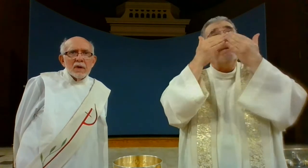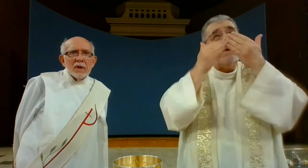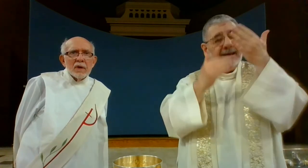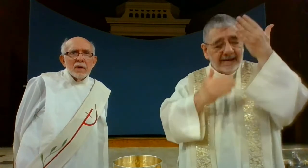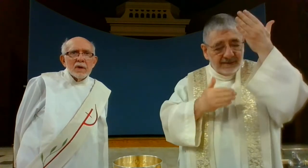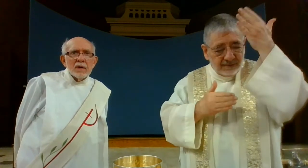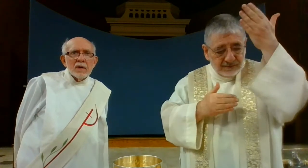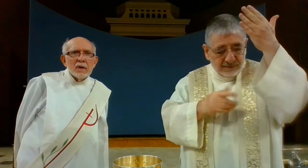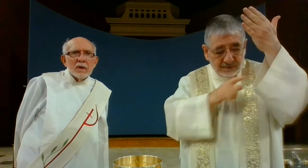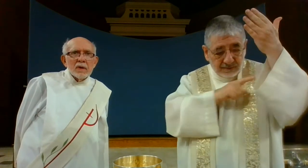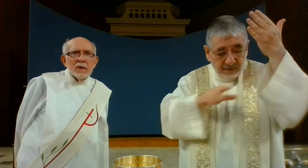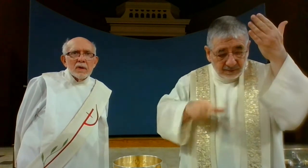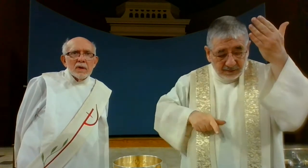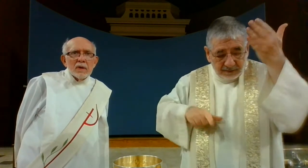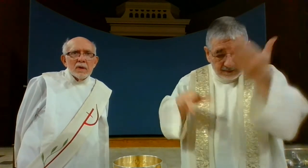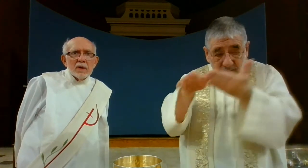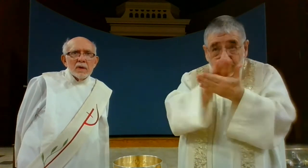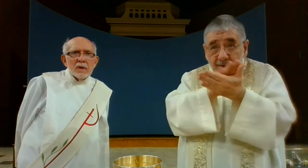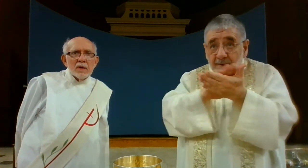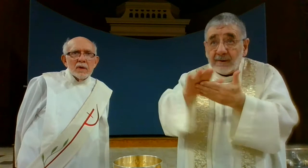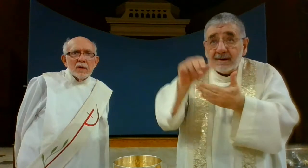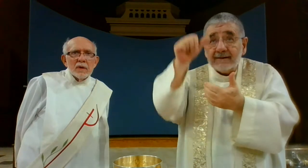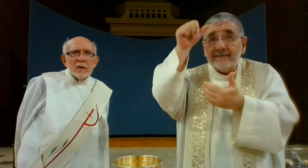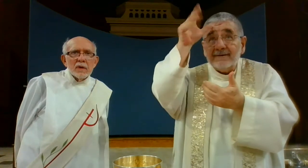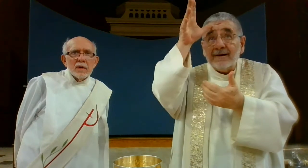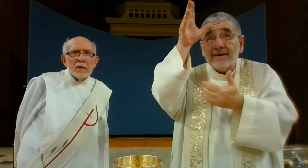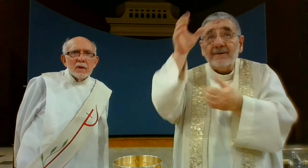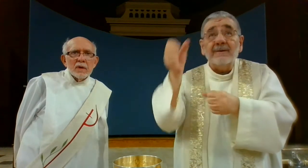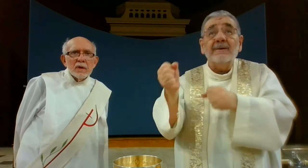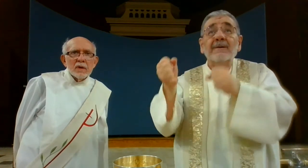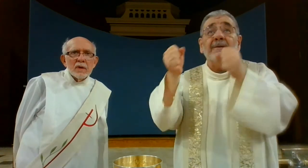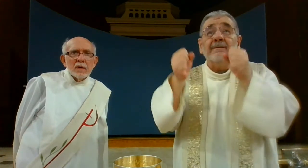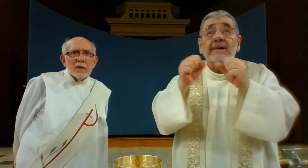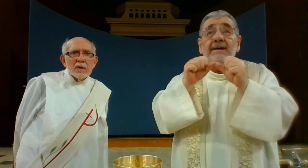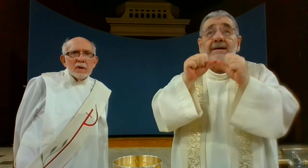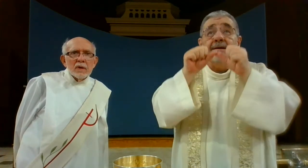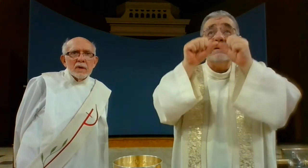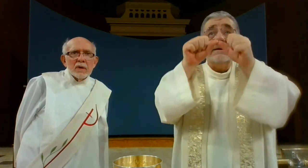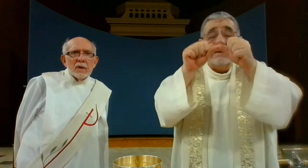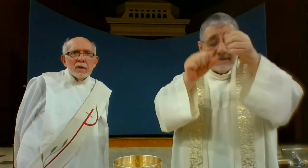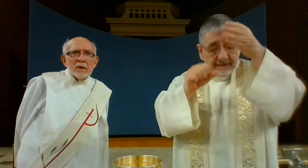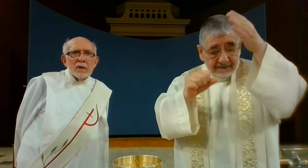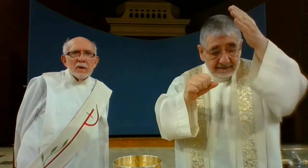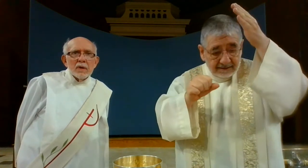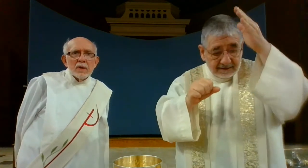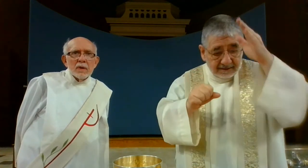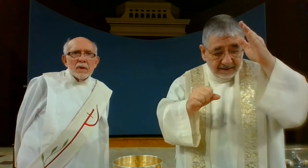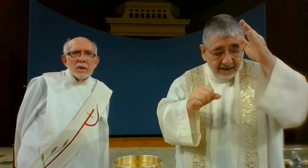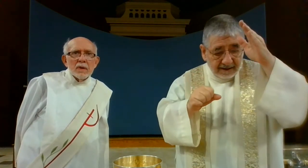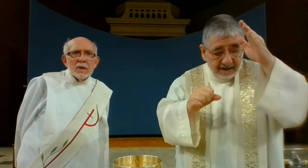you thanks, Lord, Holy Father, Almighty and Eternal God.